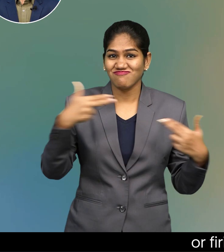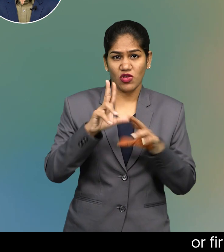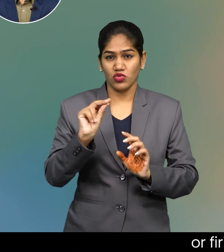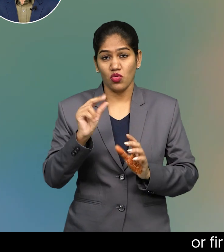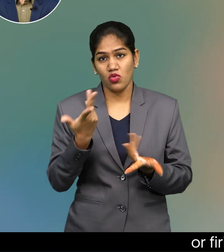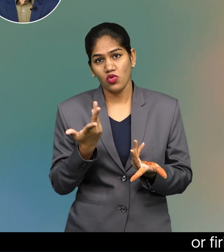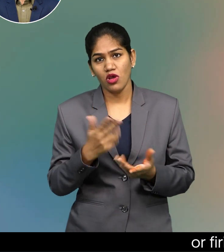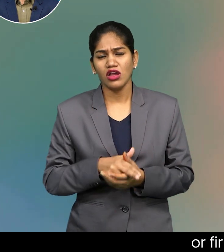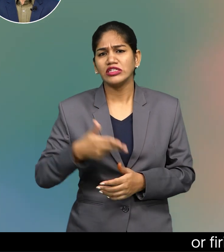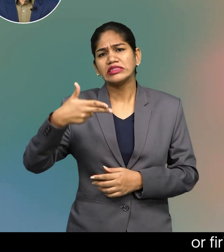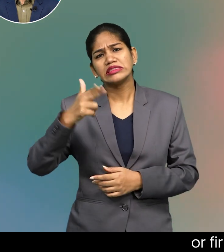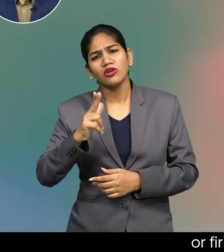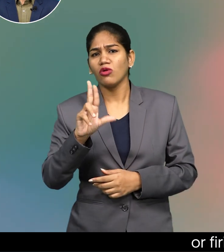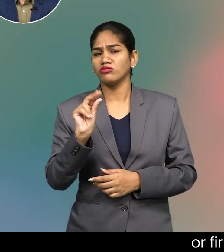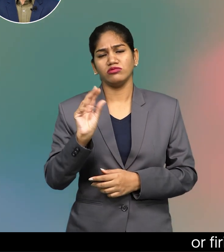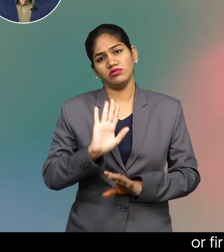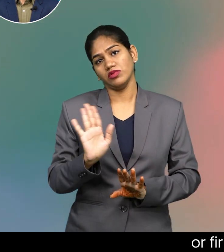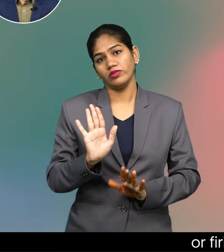or firing a single shot.